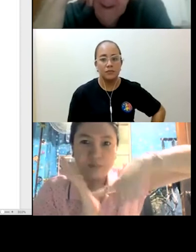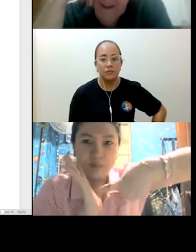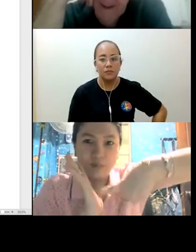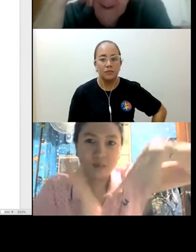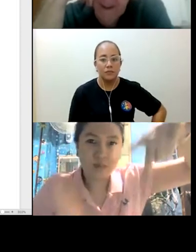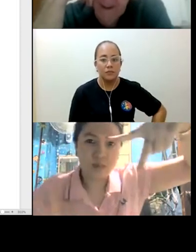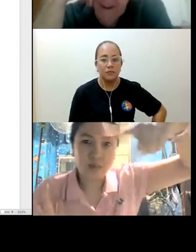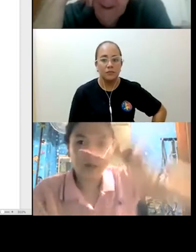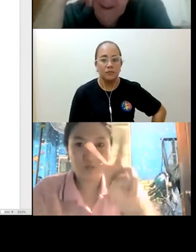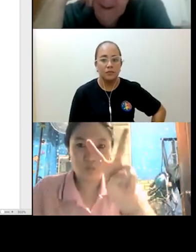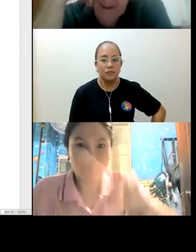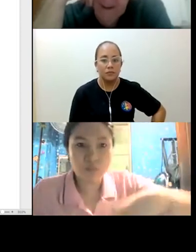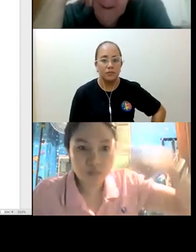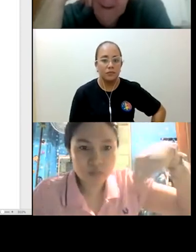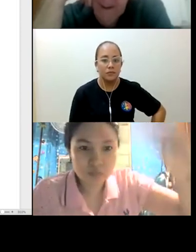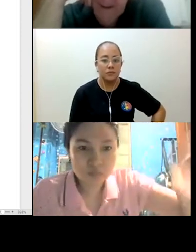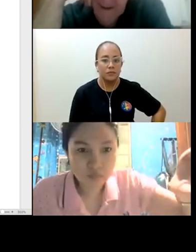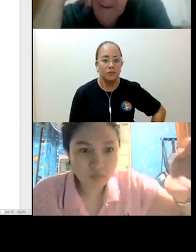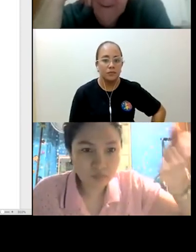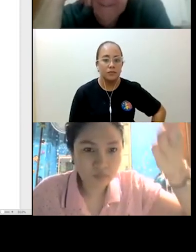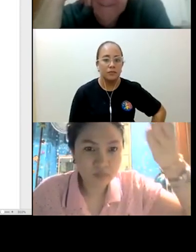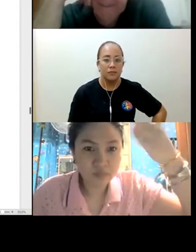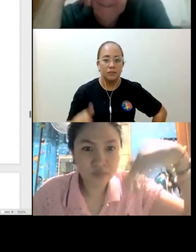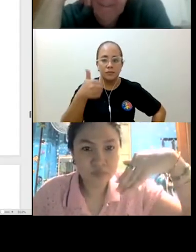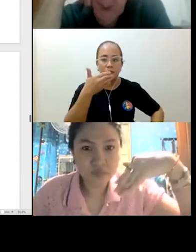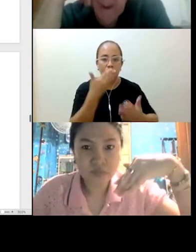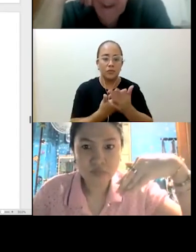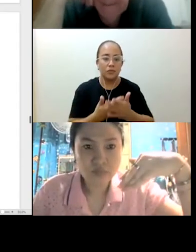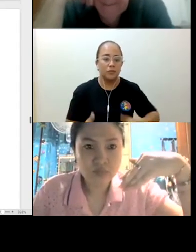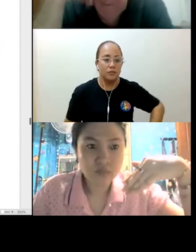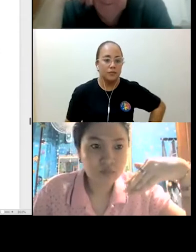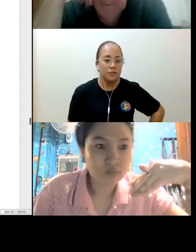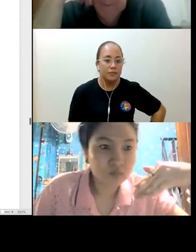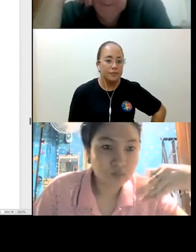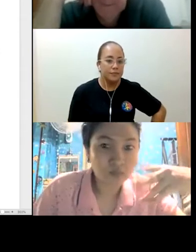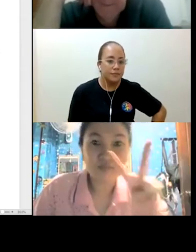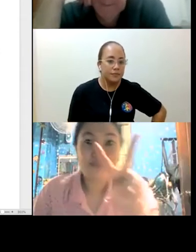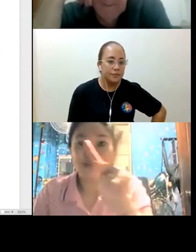V hand shape for compass. Yes. Good.